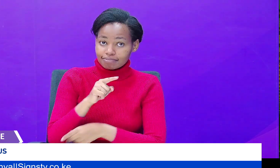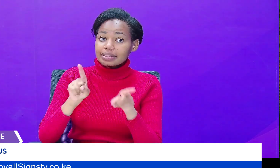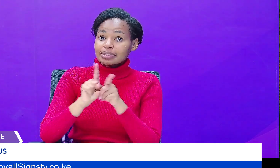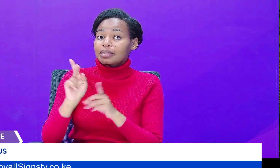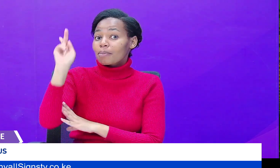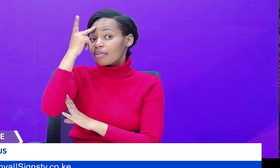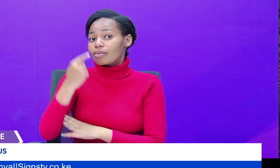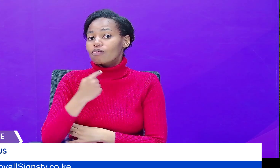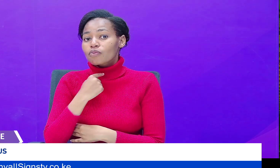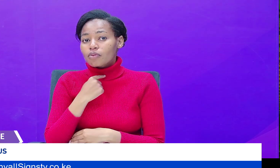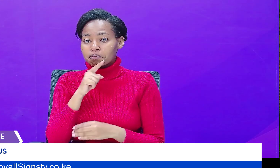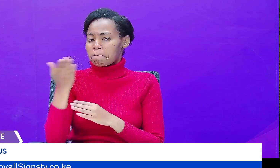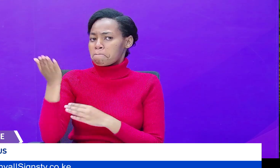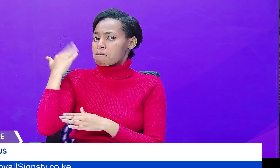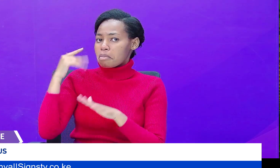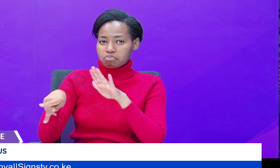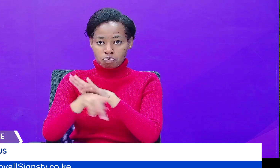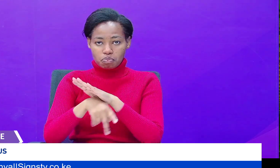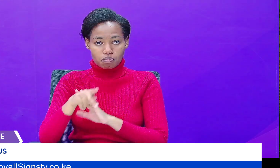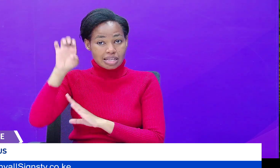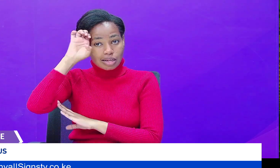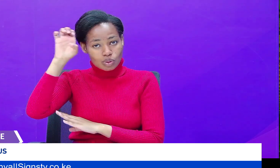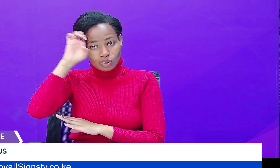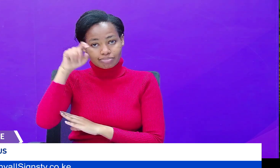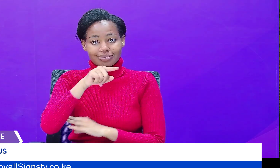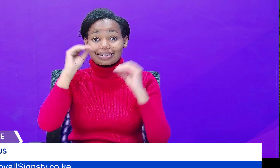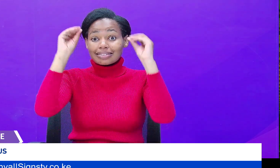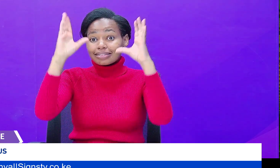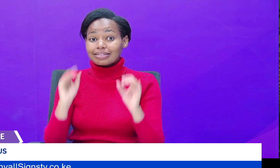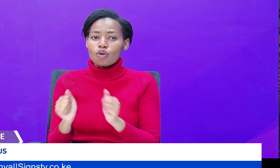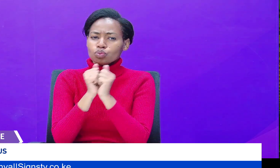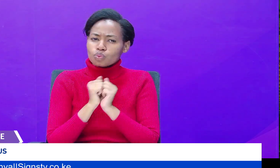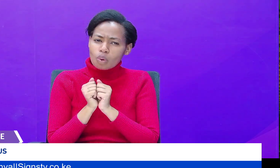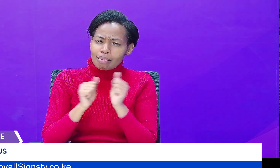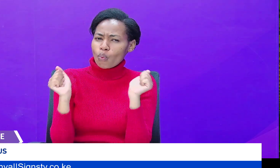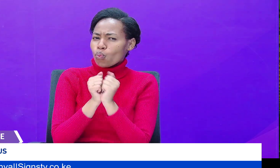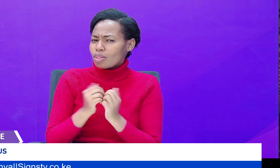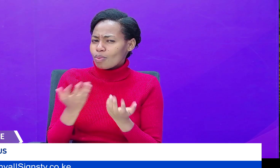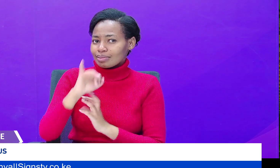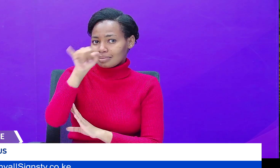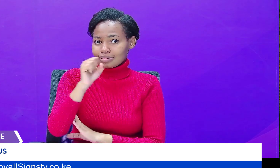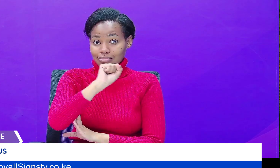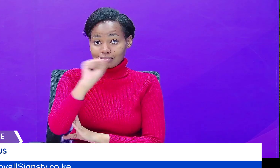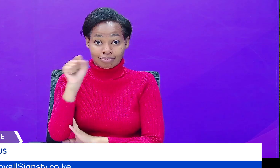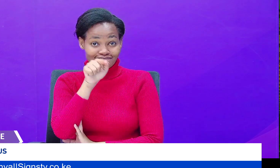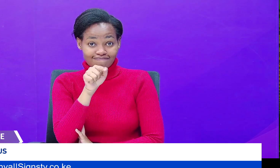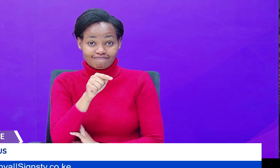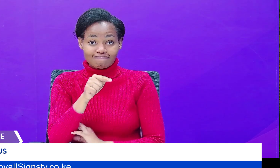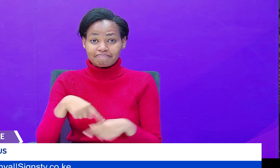secondary institutions. The Kenya Union of Post-Primary